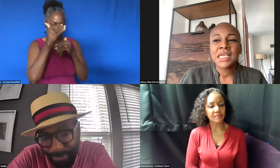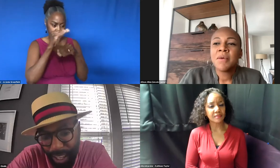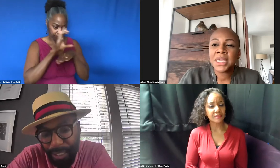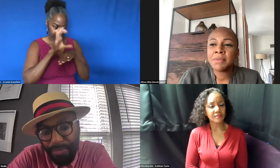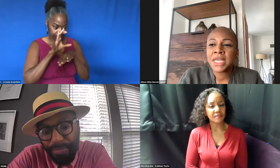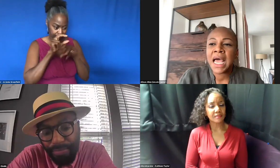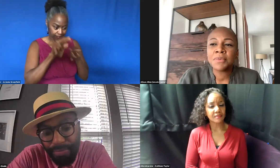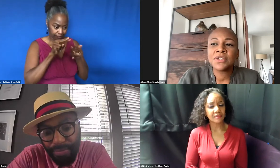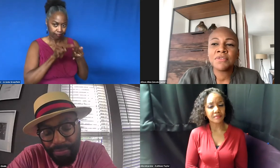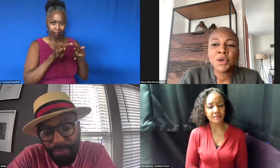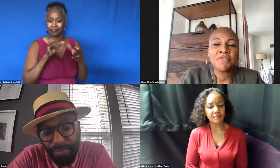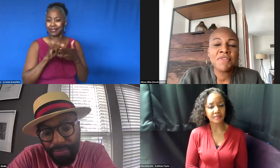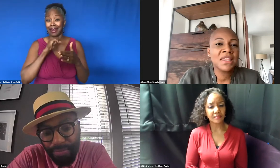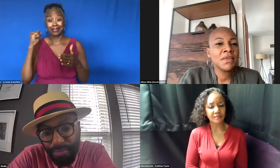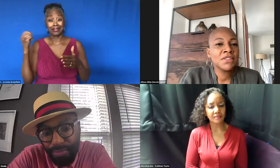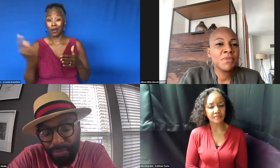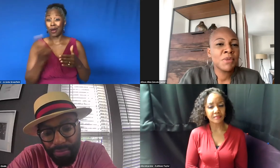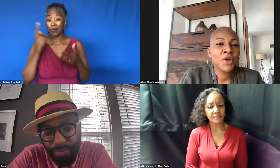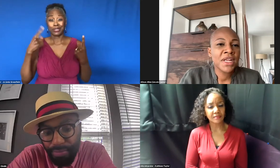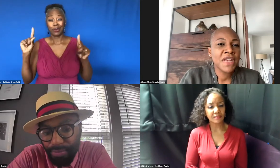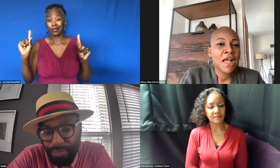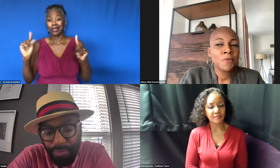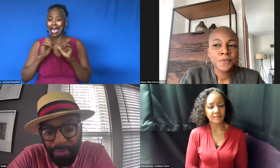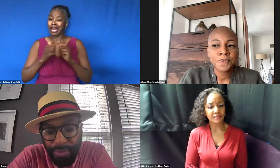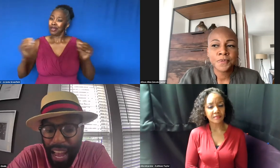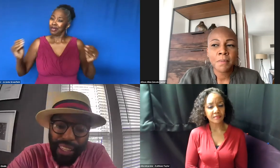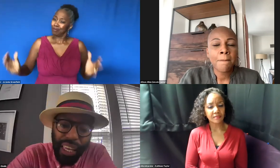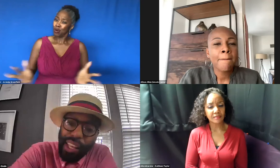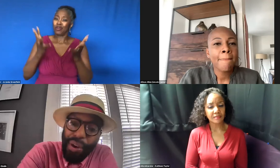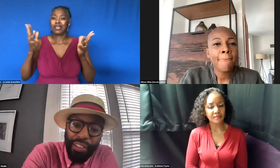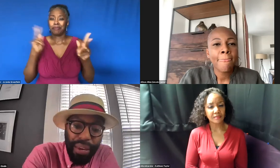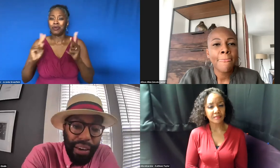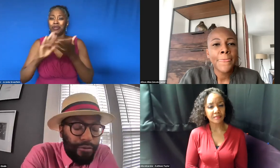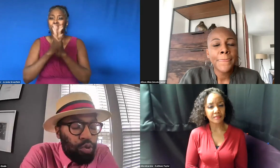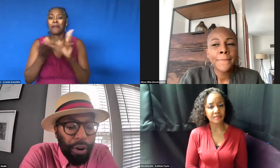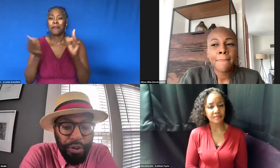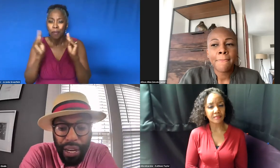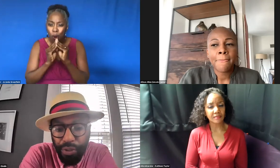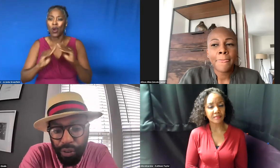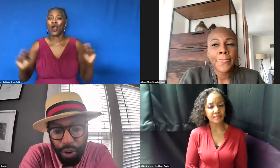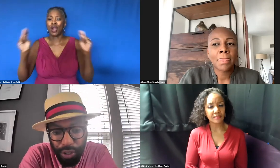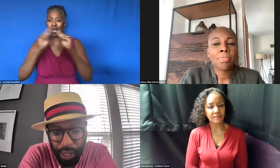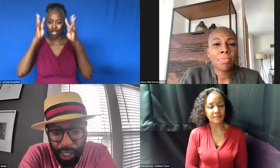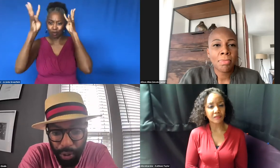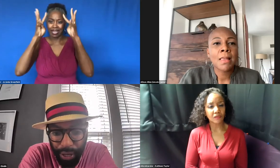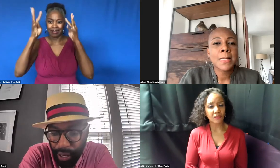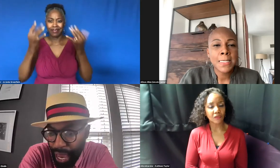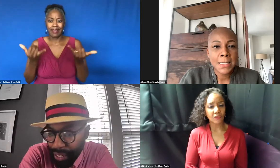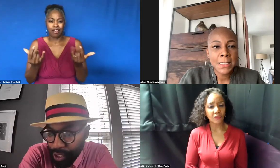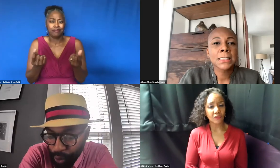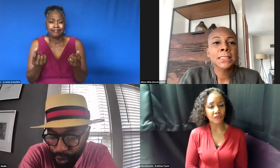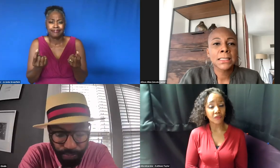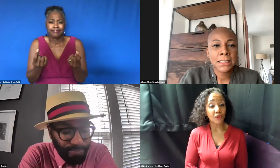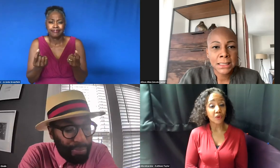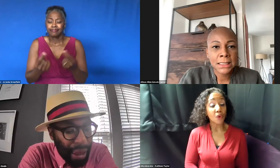worked. Yeah. But how do we sort of motivate them to be more creative now? I think that we have to be super creative with young folks in this moment